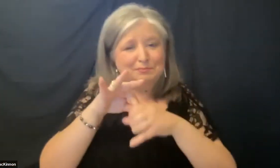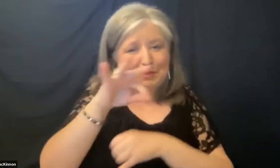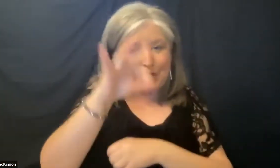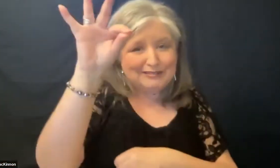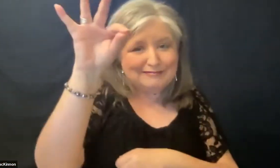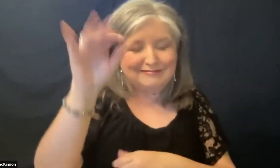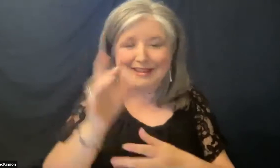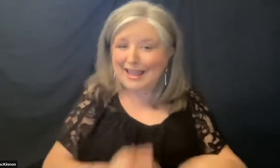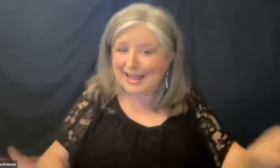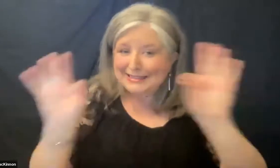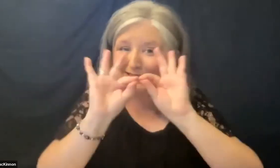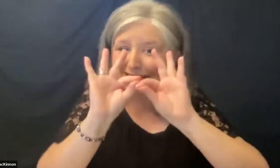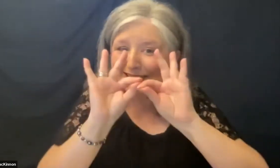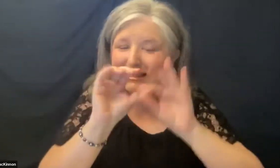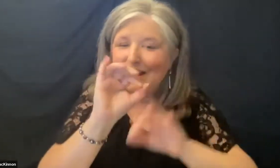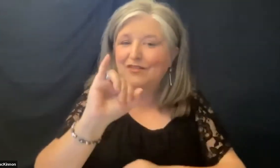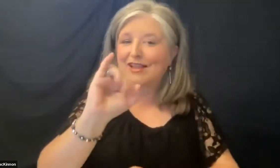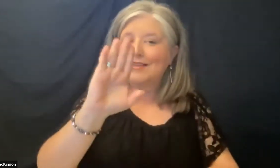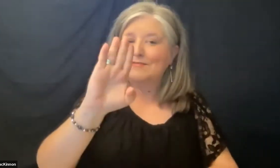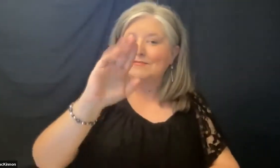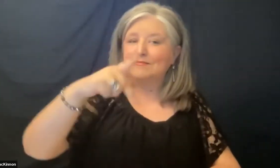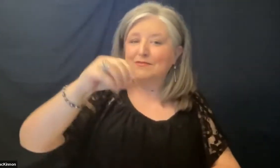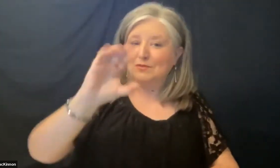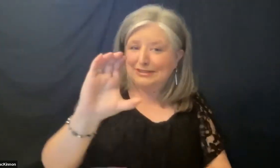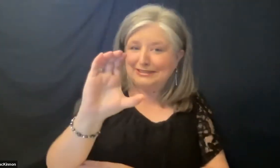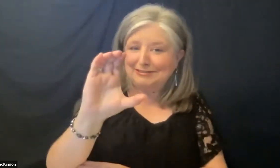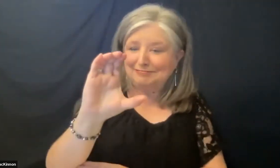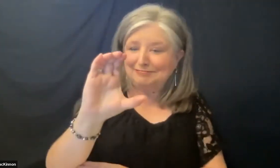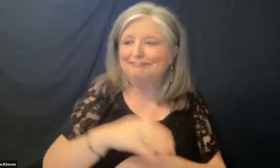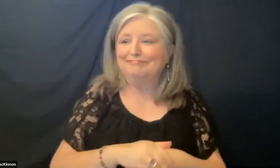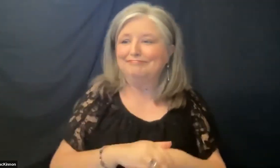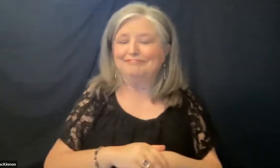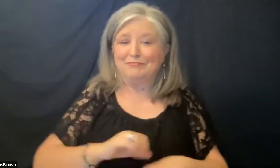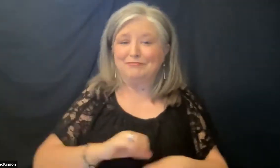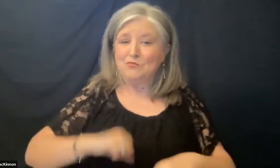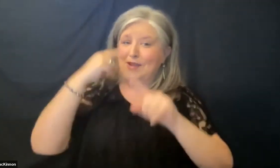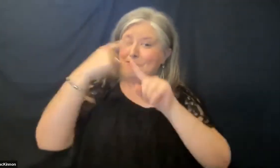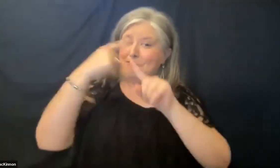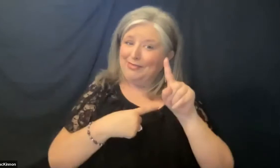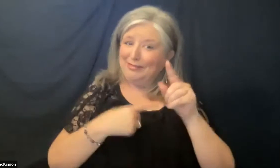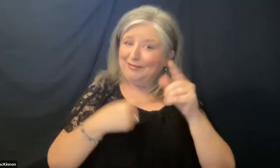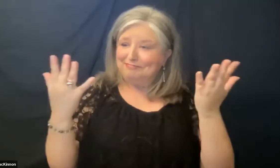Tonight is all about the spirit and essence of our performers, Indigenous, Black, people of